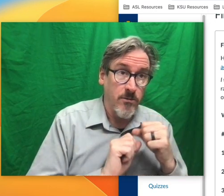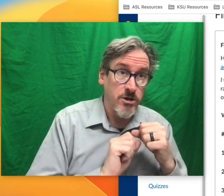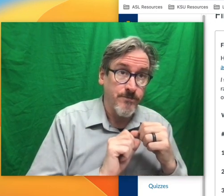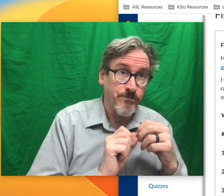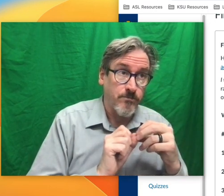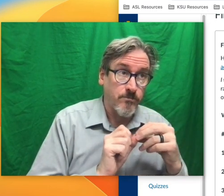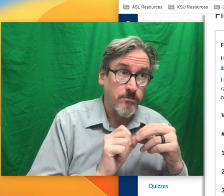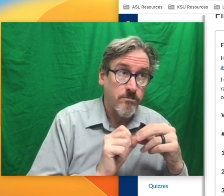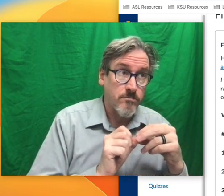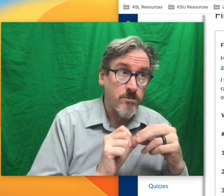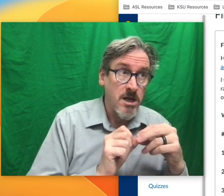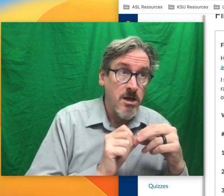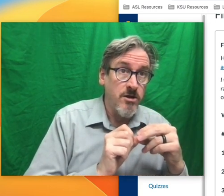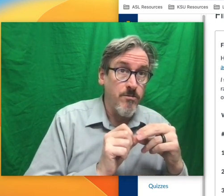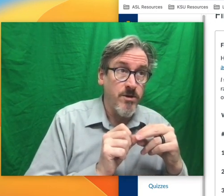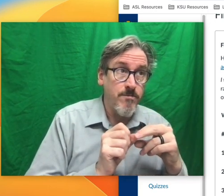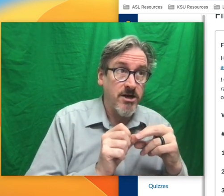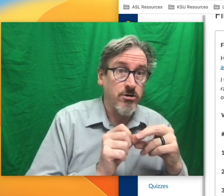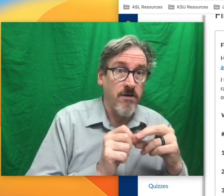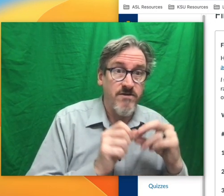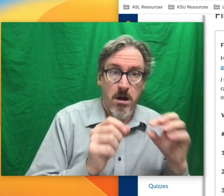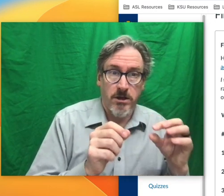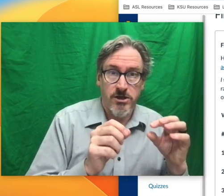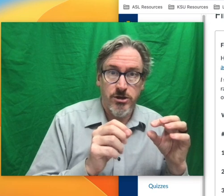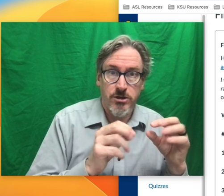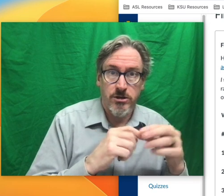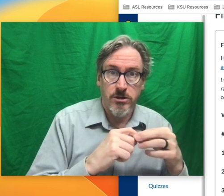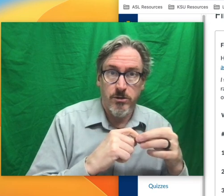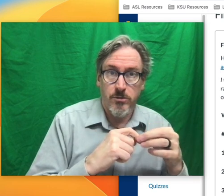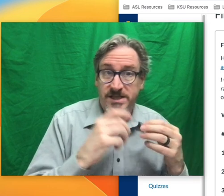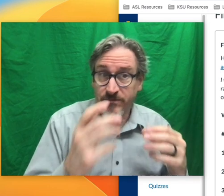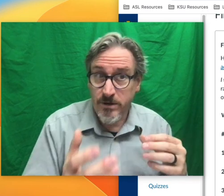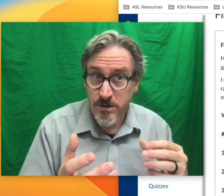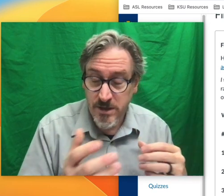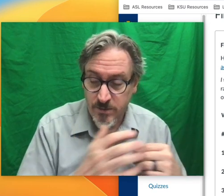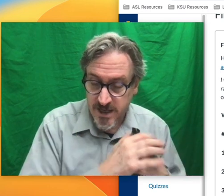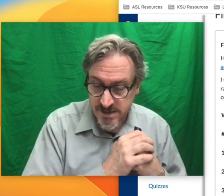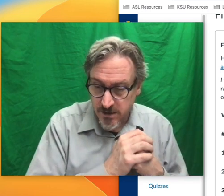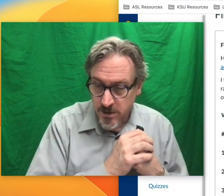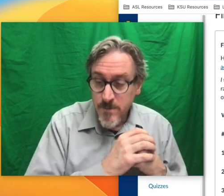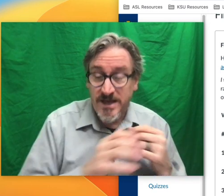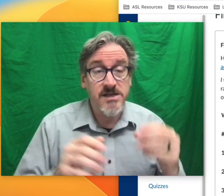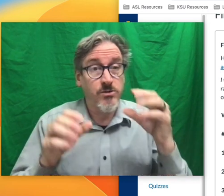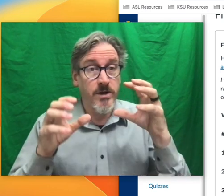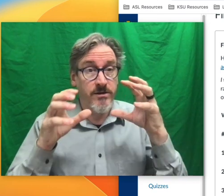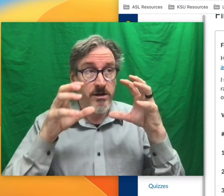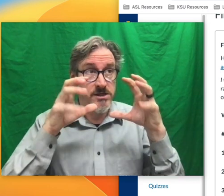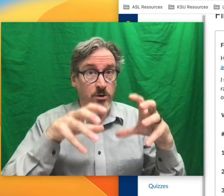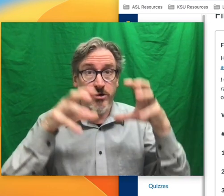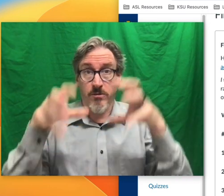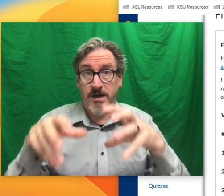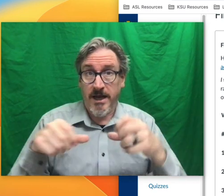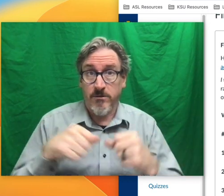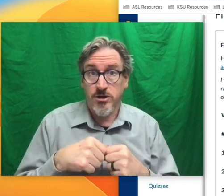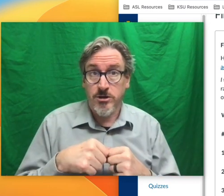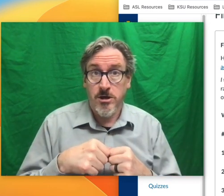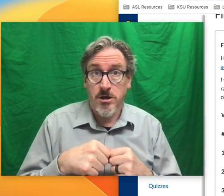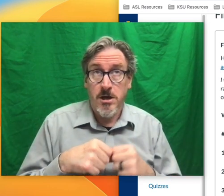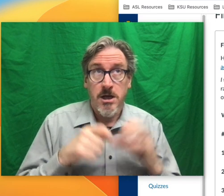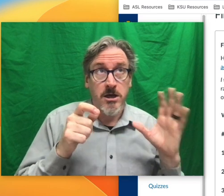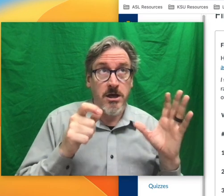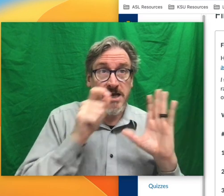written language, the measure of knowledge was different than with ASL because with a spoken or written